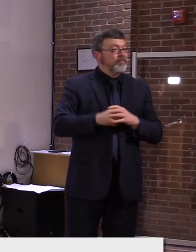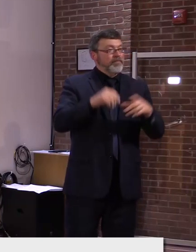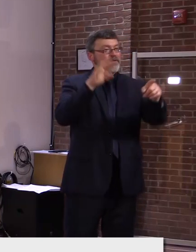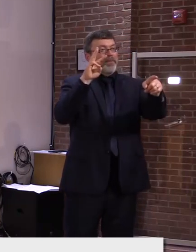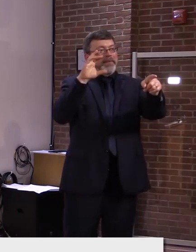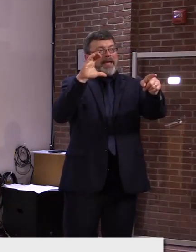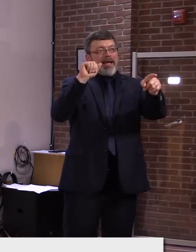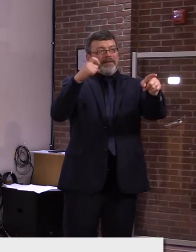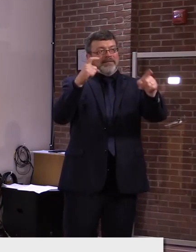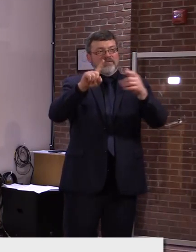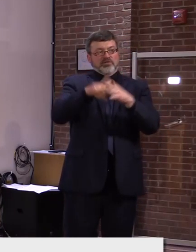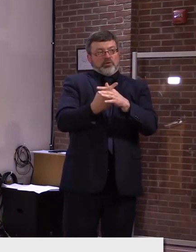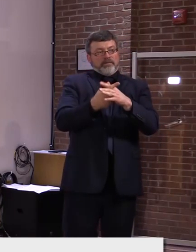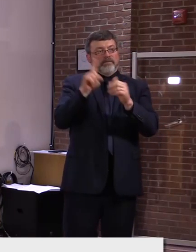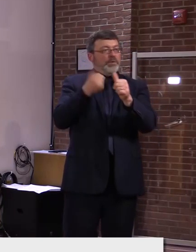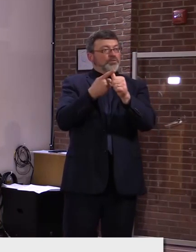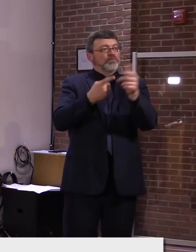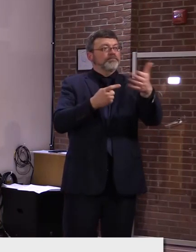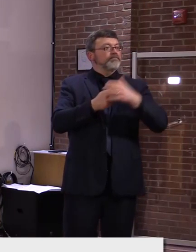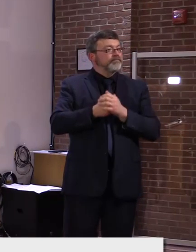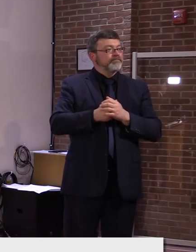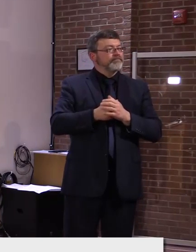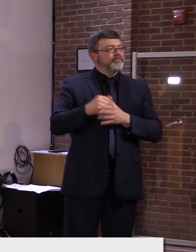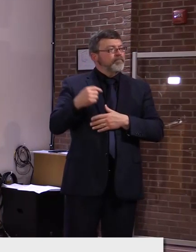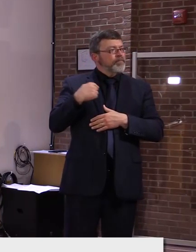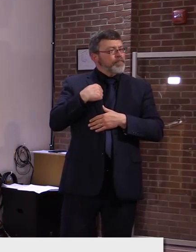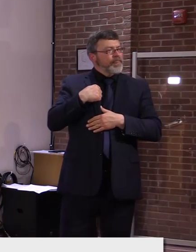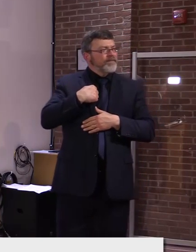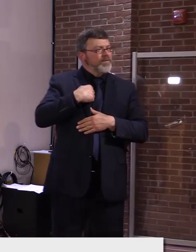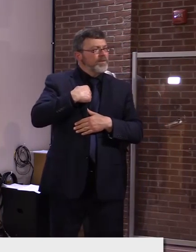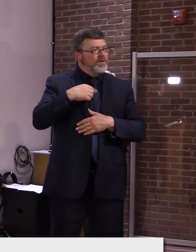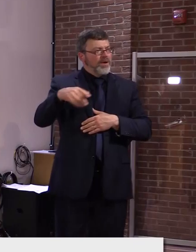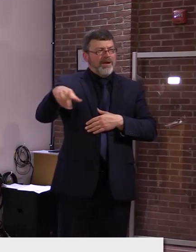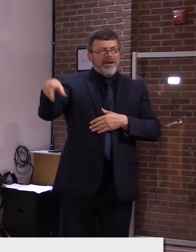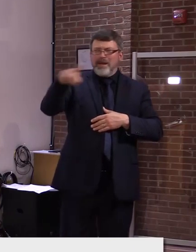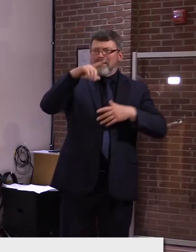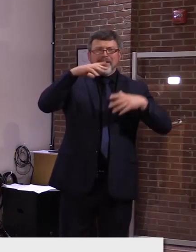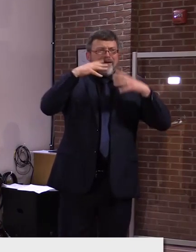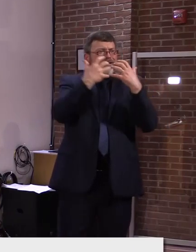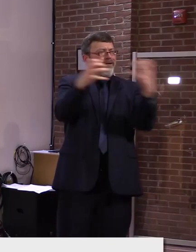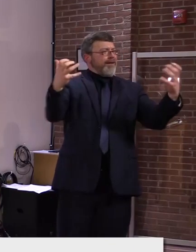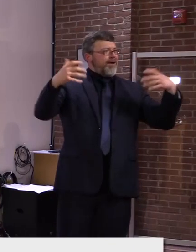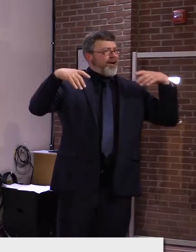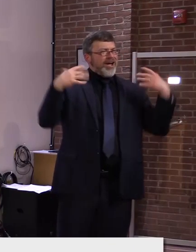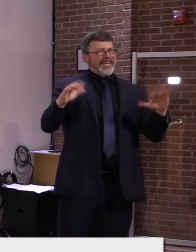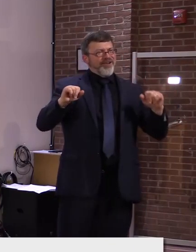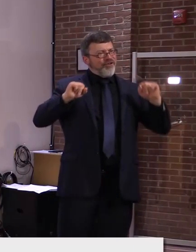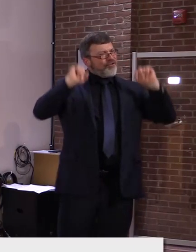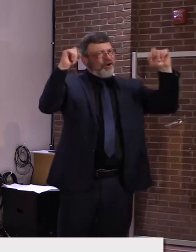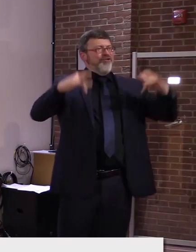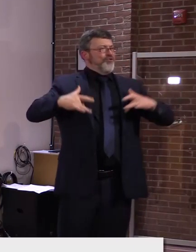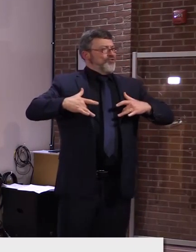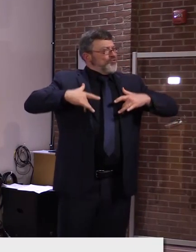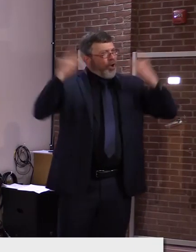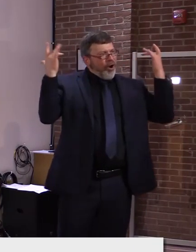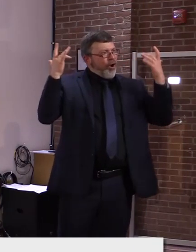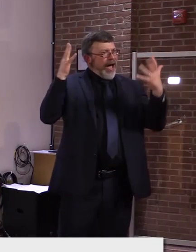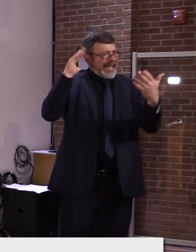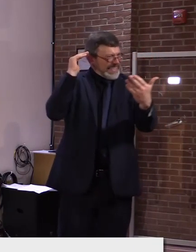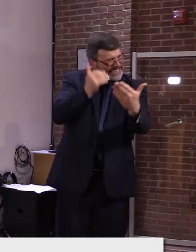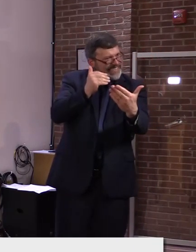Starting with Calvin Cutler, WCAX. Thank you, Governor. So I'm sure many people are probably relieved to hear this metric of our potential reopening date here. But I guess